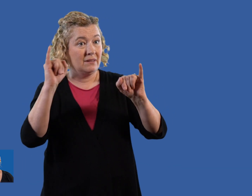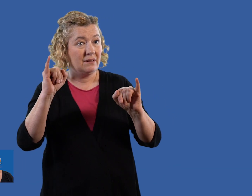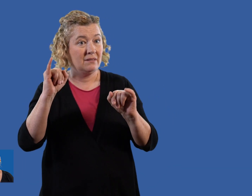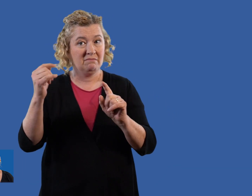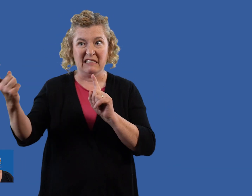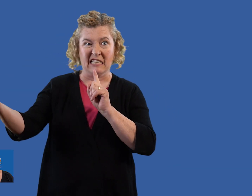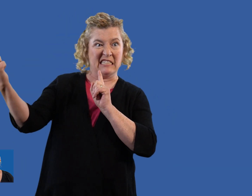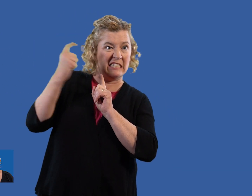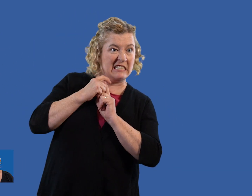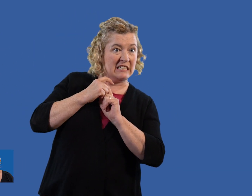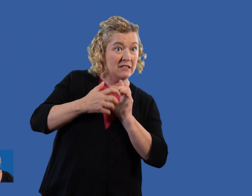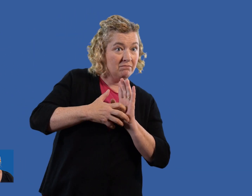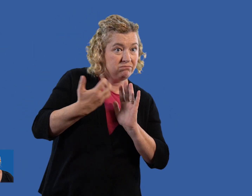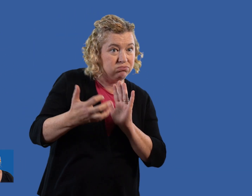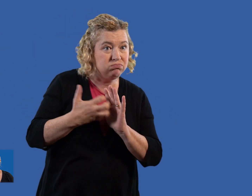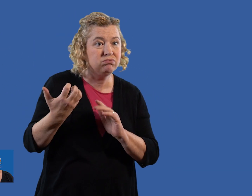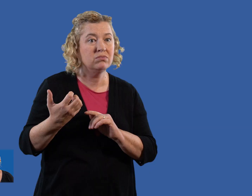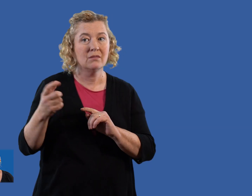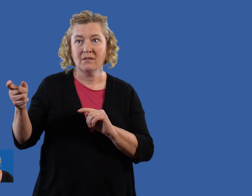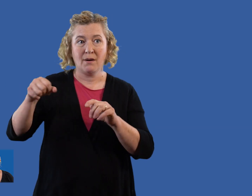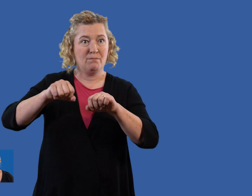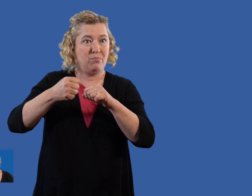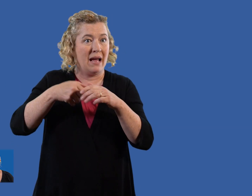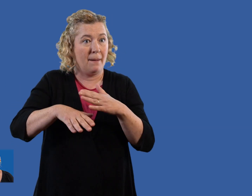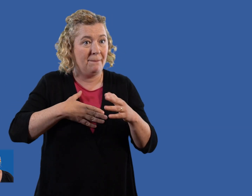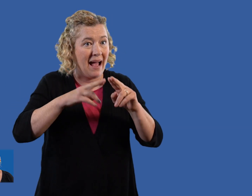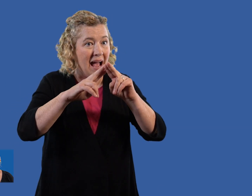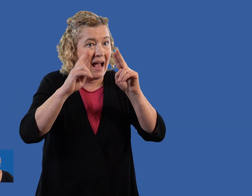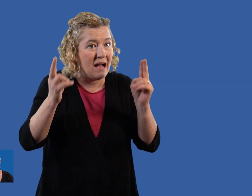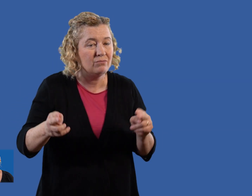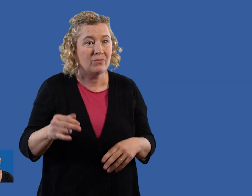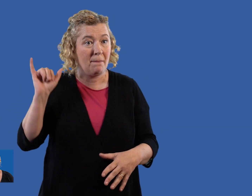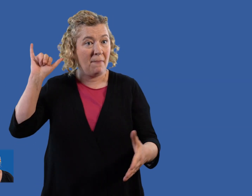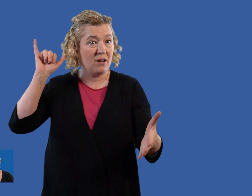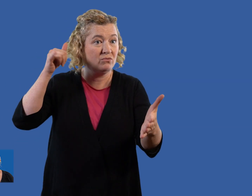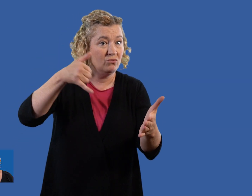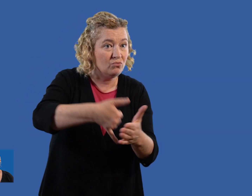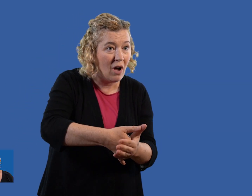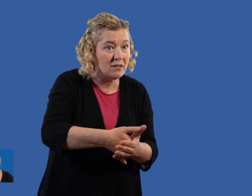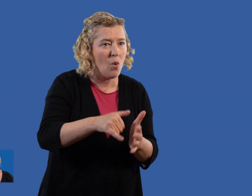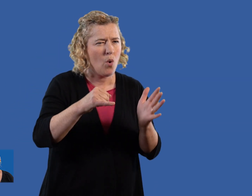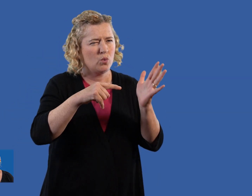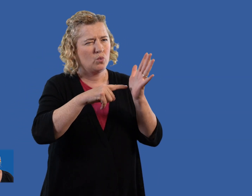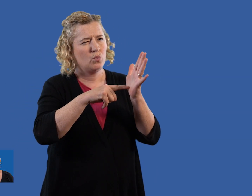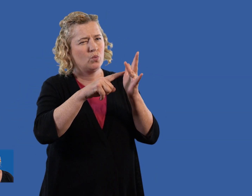disaster, mugging, robbery, plane crash, torture,